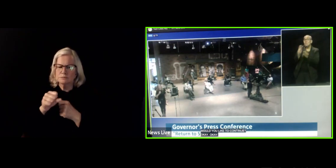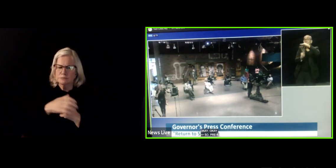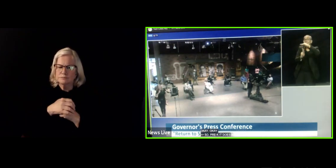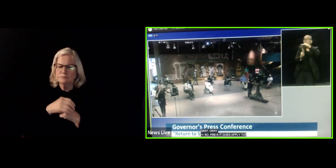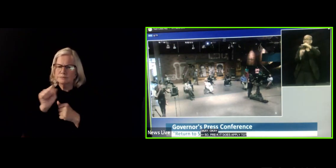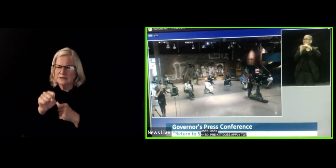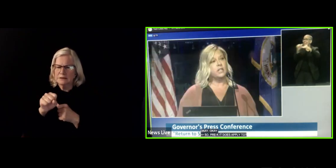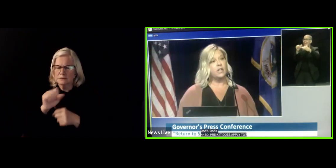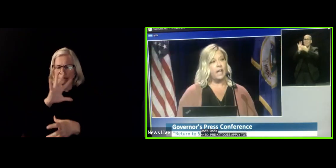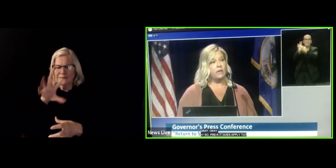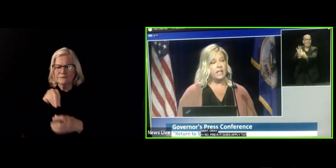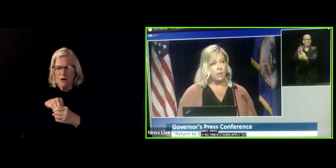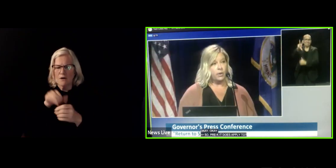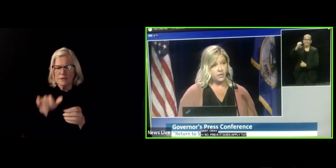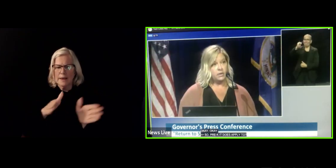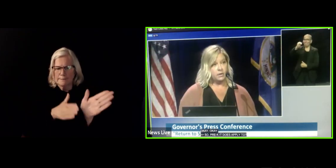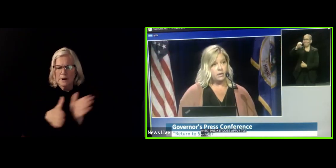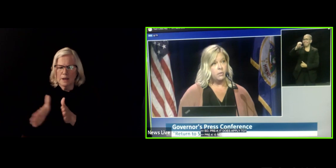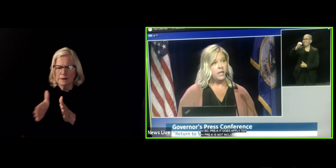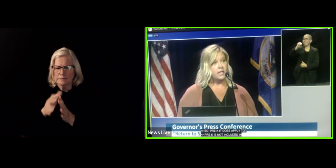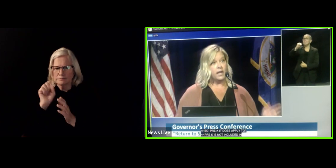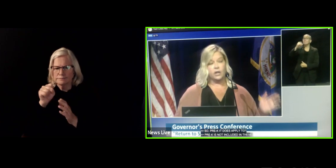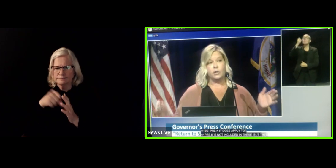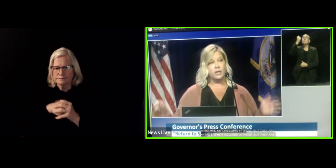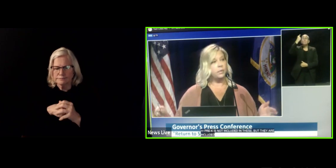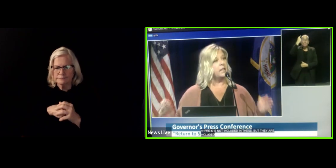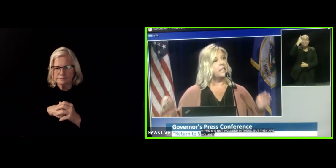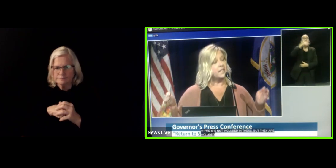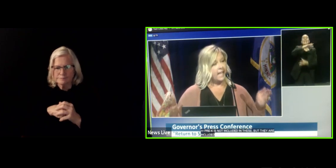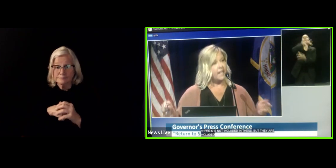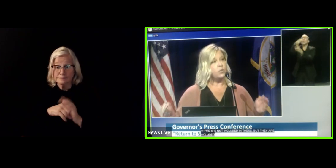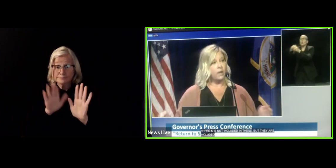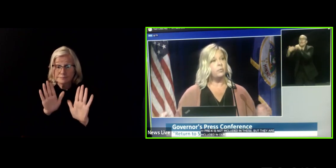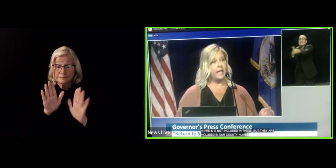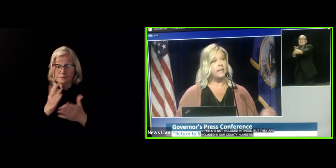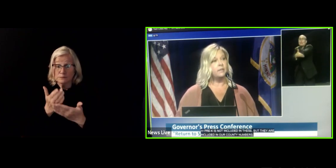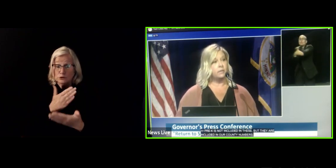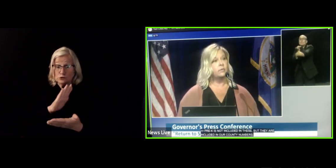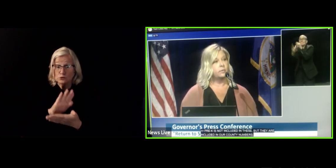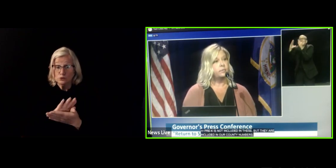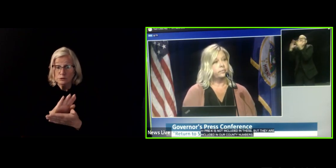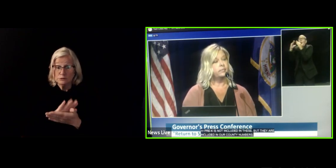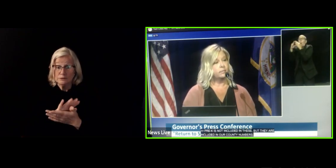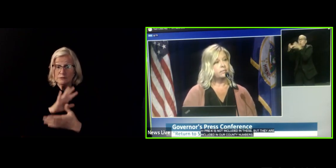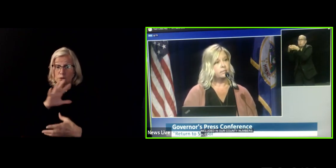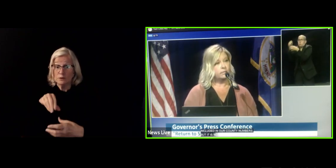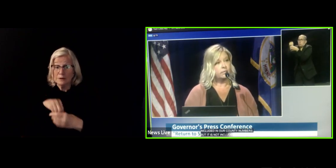these, but they are included in our county numbers. But it's not included in the plan. It's a K-12 plan.